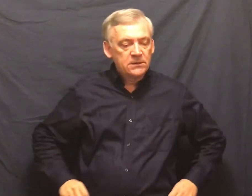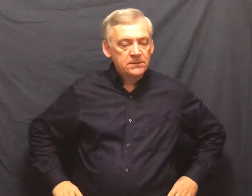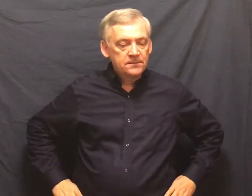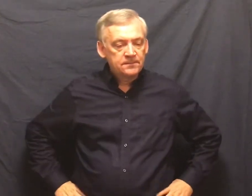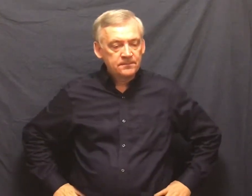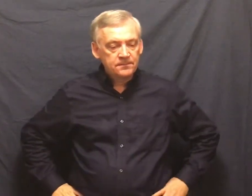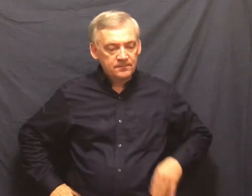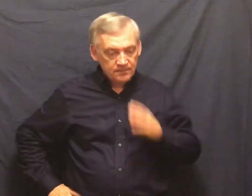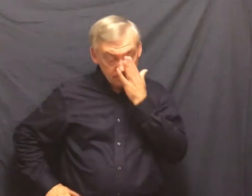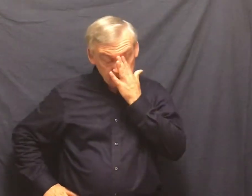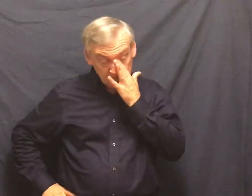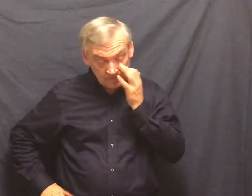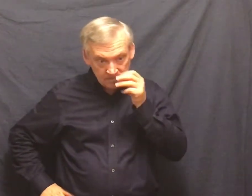"And I get to tend the rabbits."